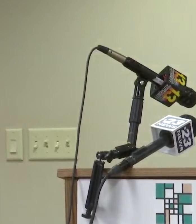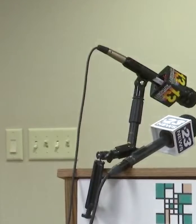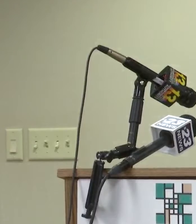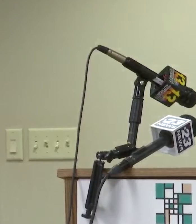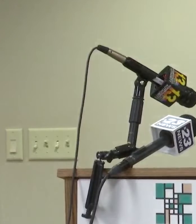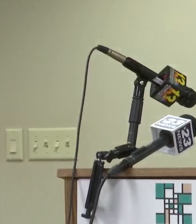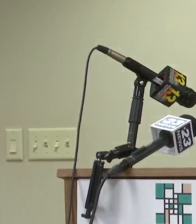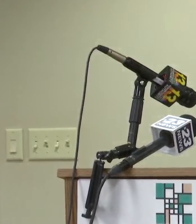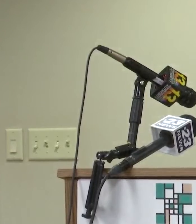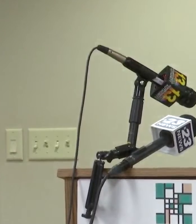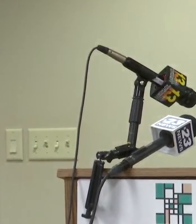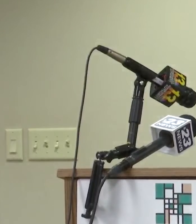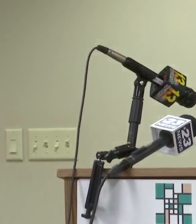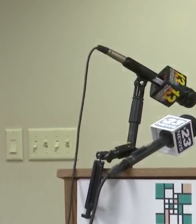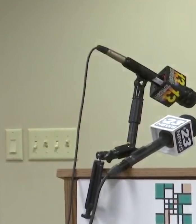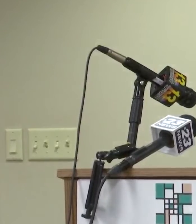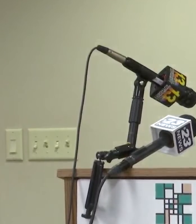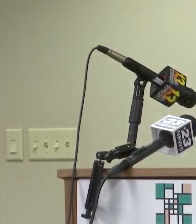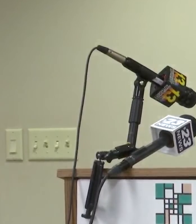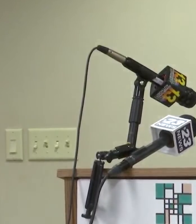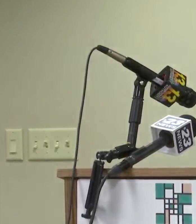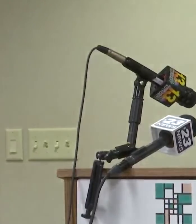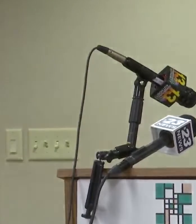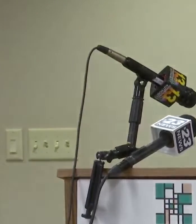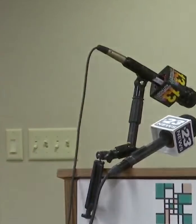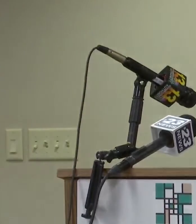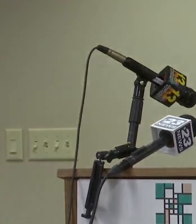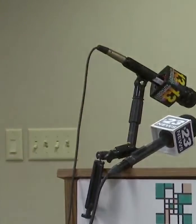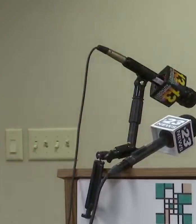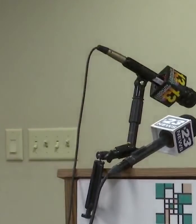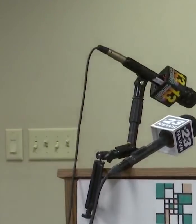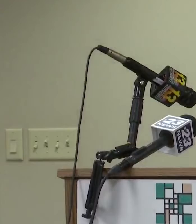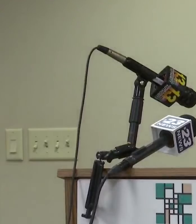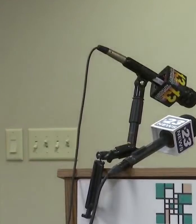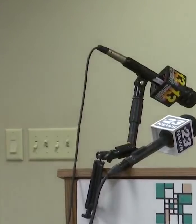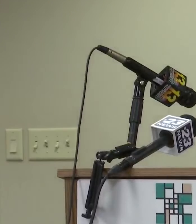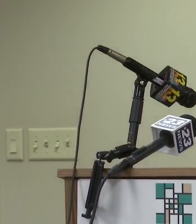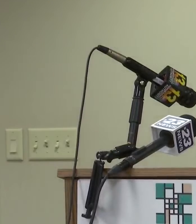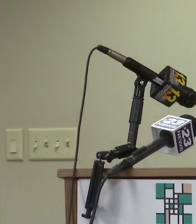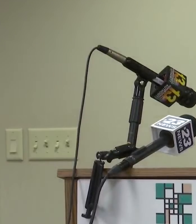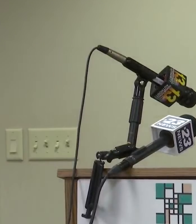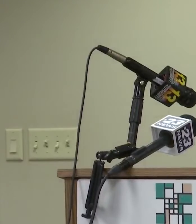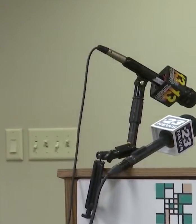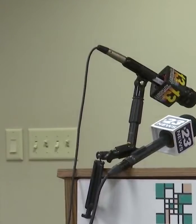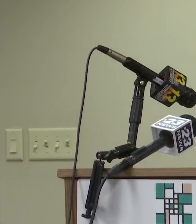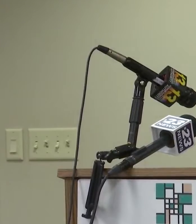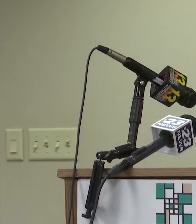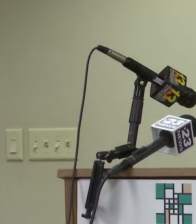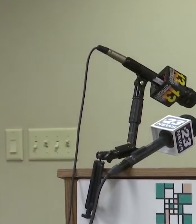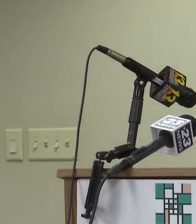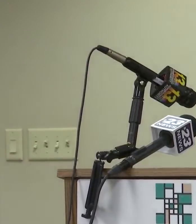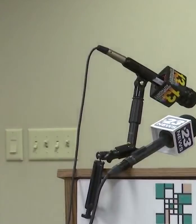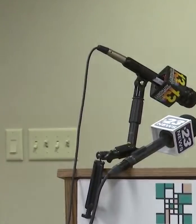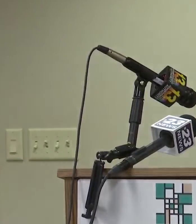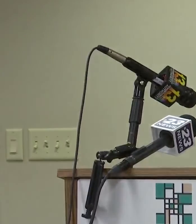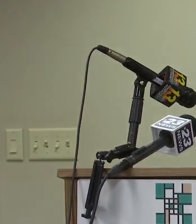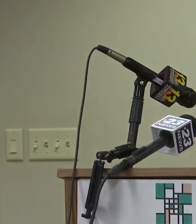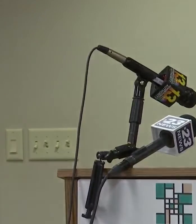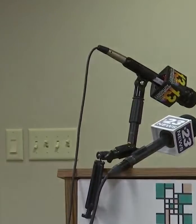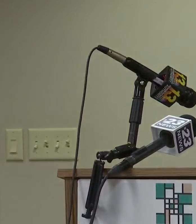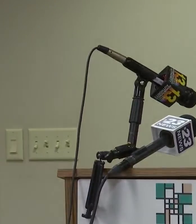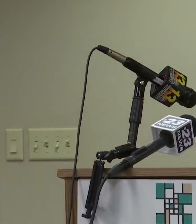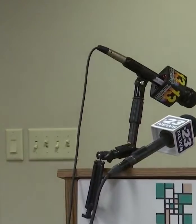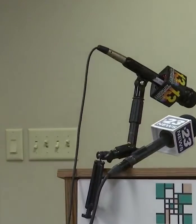fronts. So even as we're optimistic and hopeful, today we're reporting 48 new cases in individuals aged 1